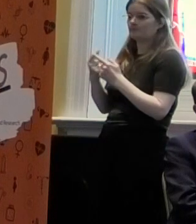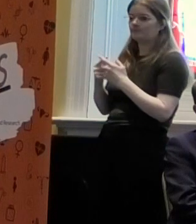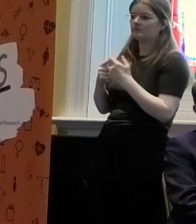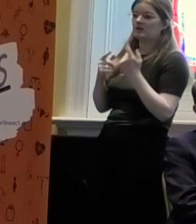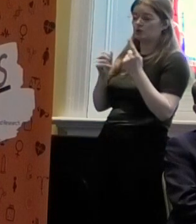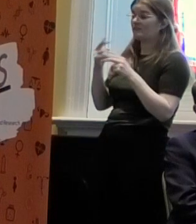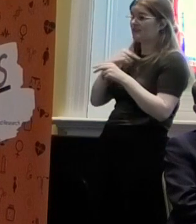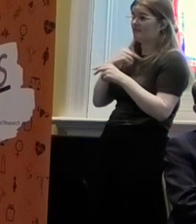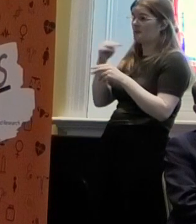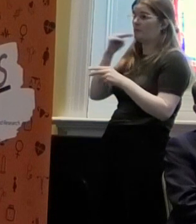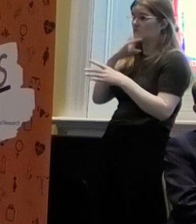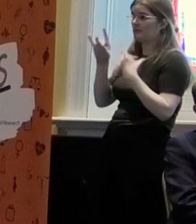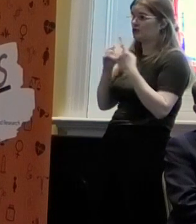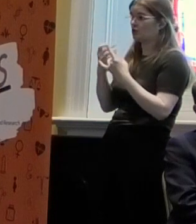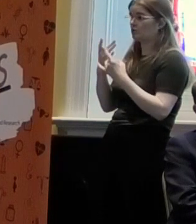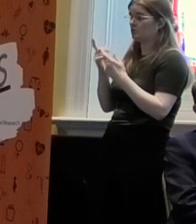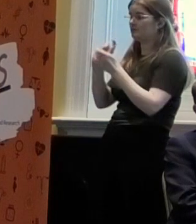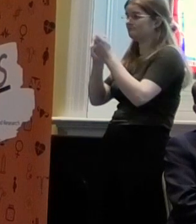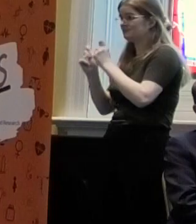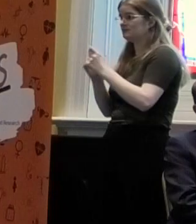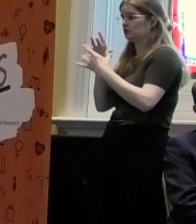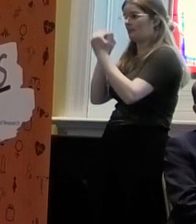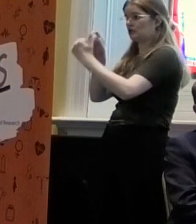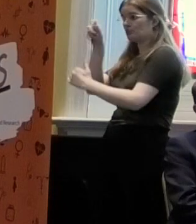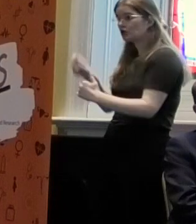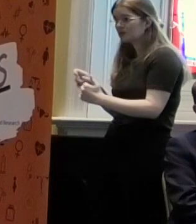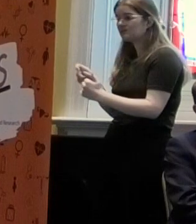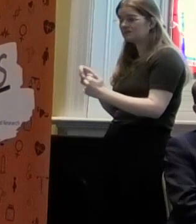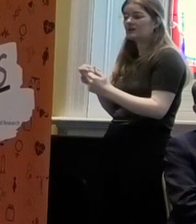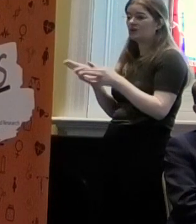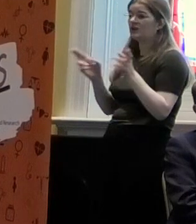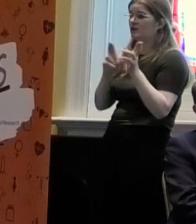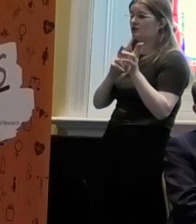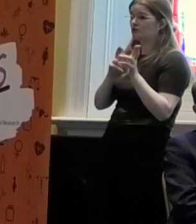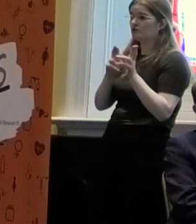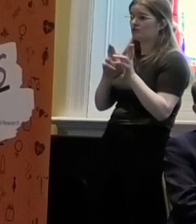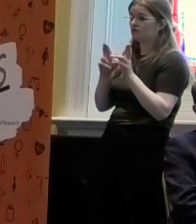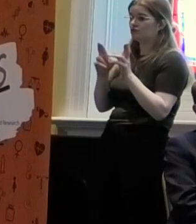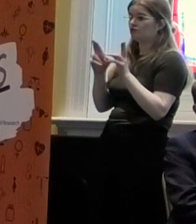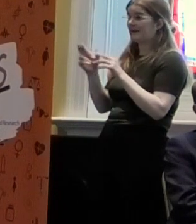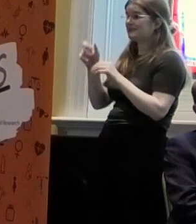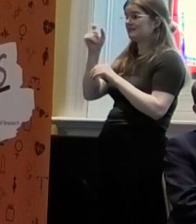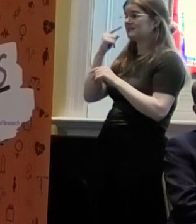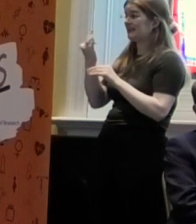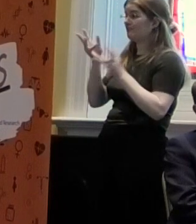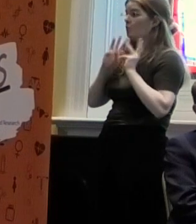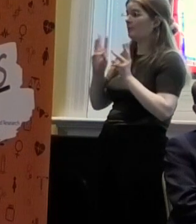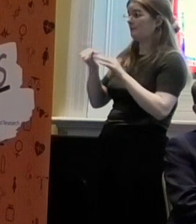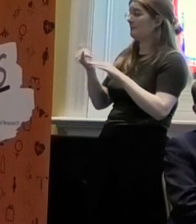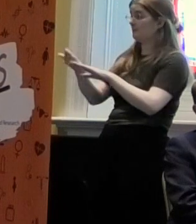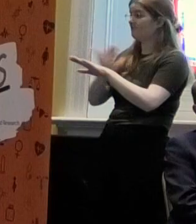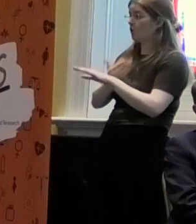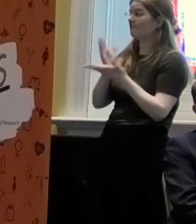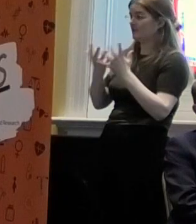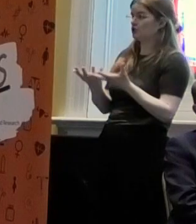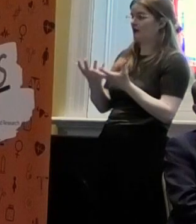really important. And again, it was done, you know, and we'd often seen women who'd already experienced a clot and then were very nervous about participating, and they know